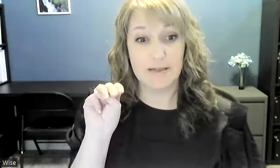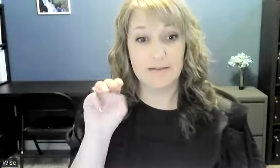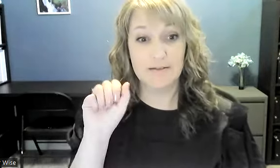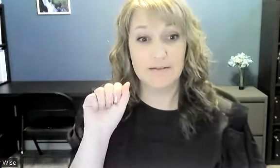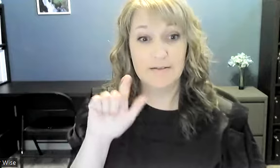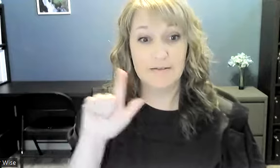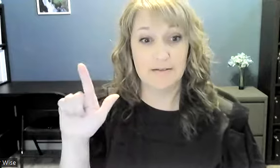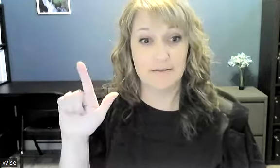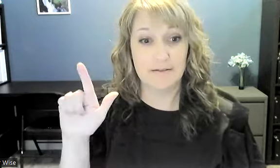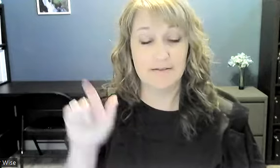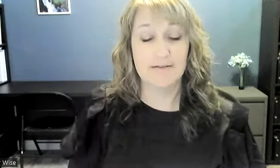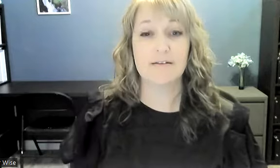fingerspelled.